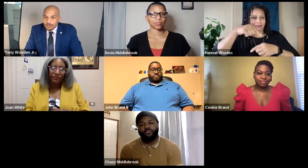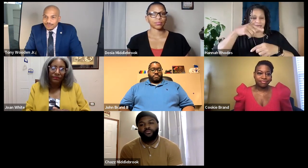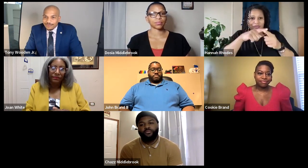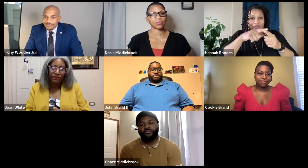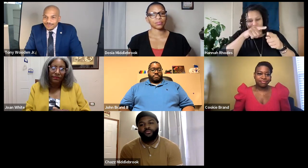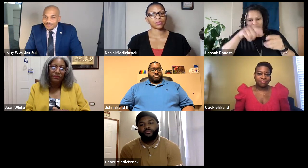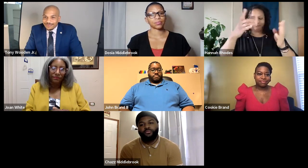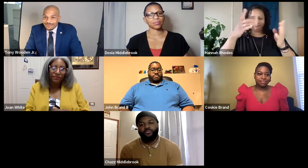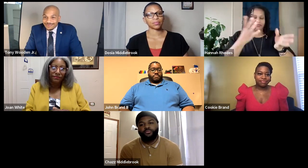hearing.